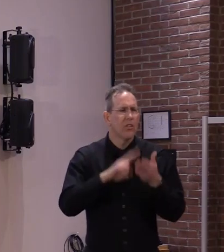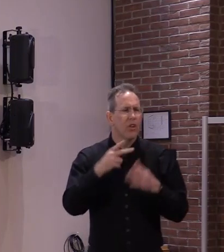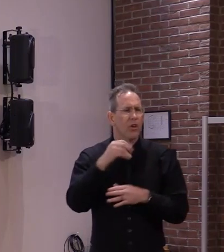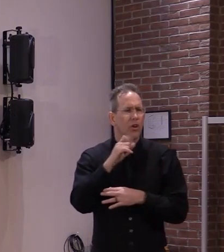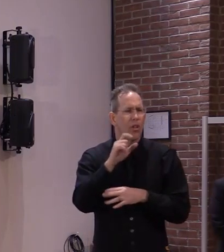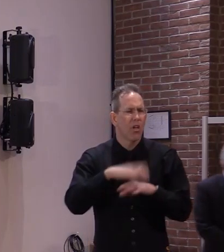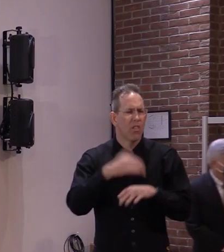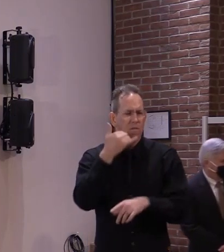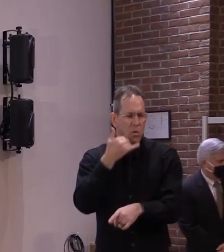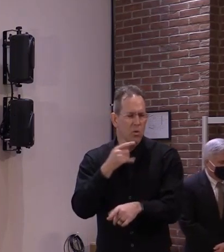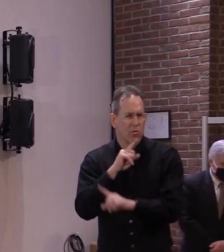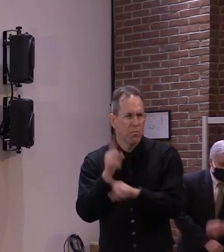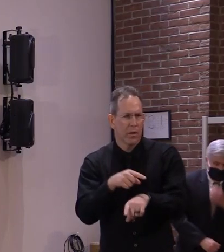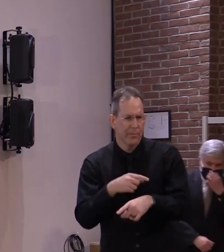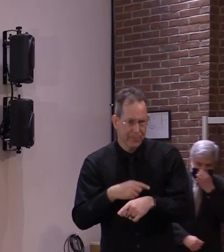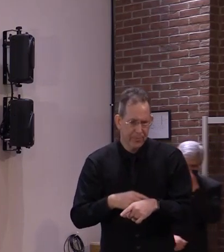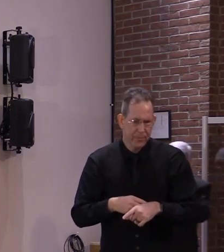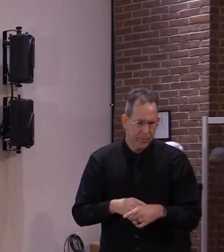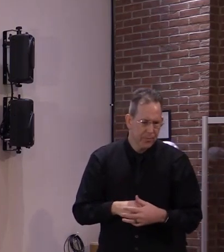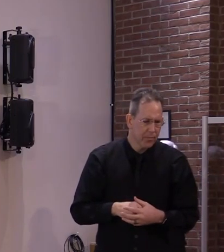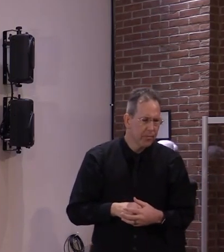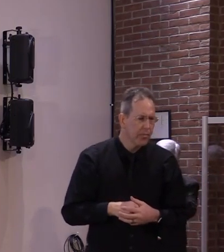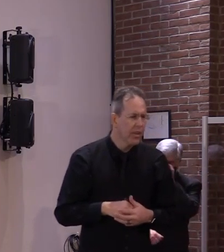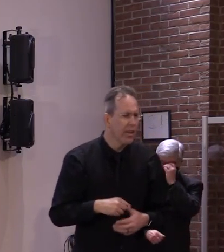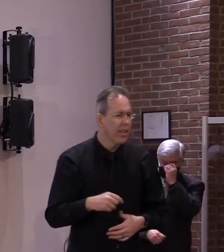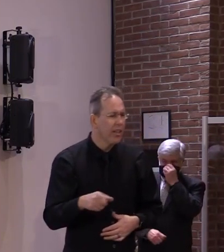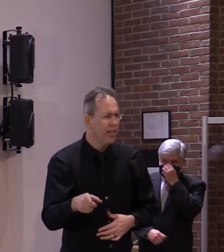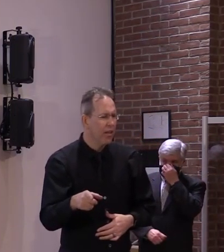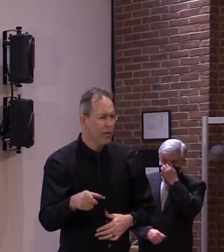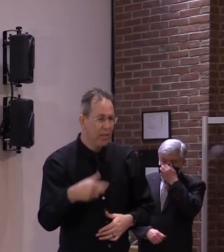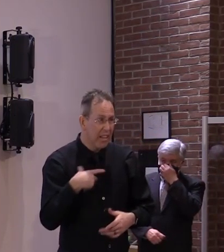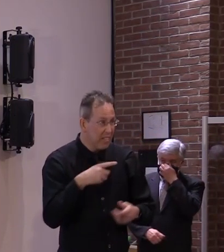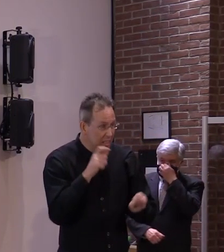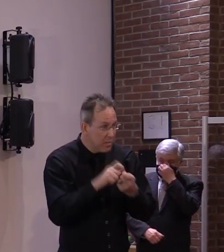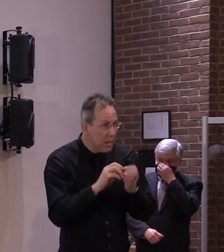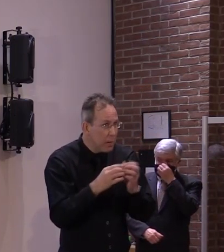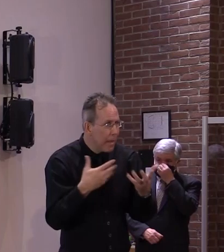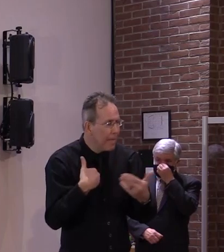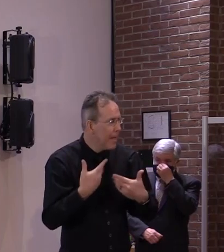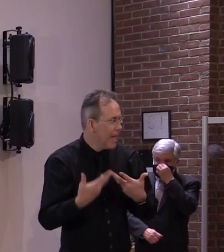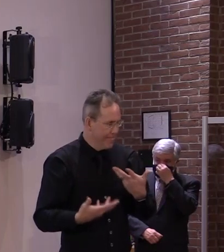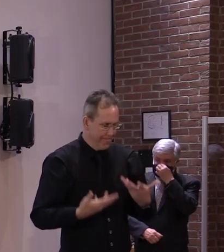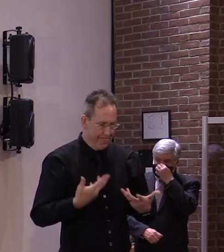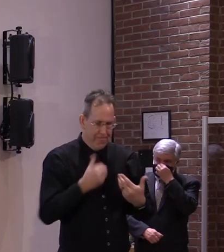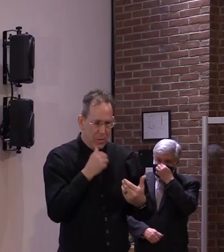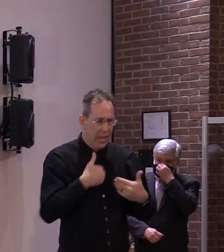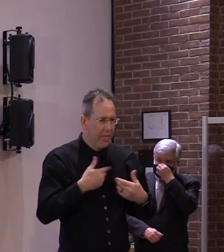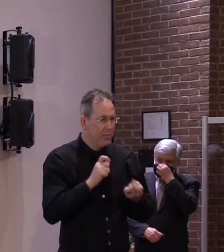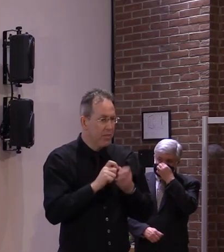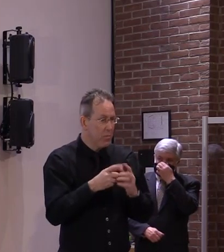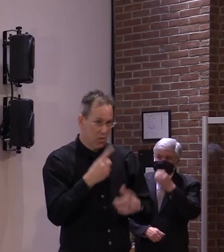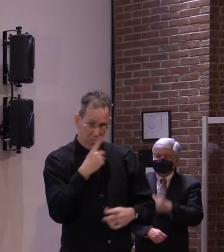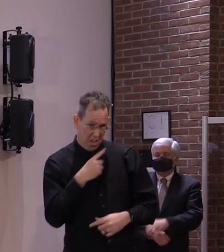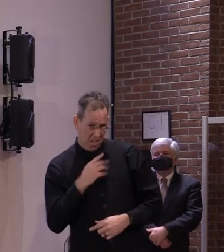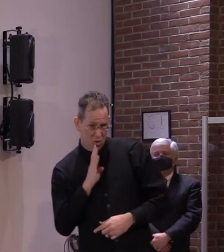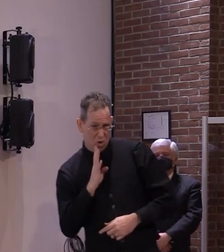now. Commissioner Pichek may have that, but I am more than happy to connect with you after the press conference and get you those